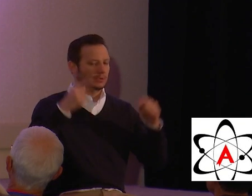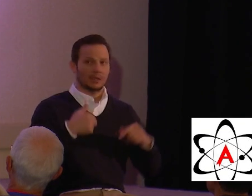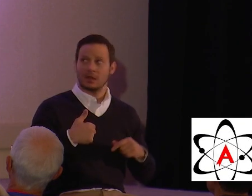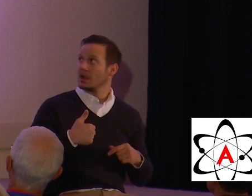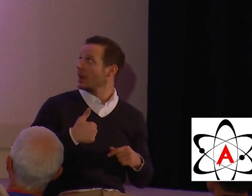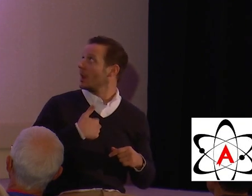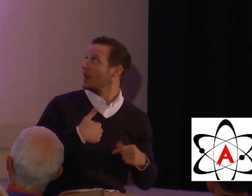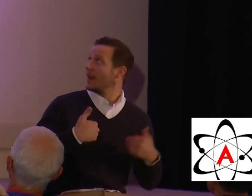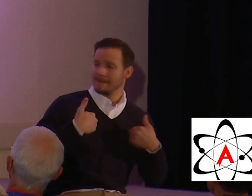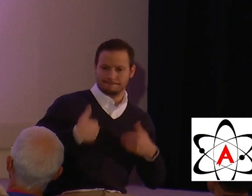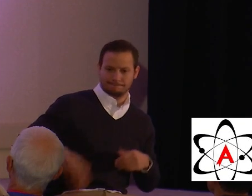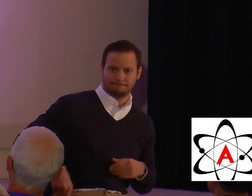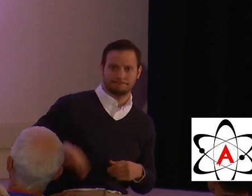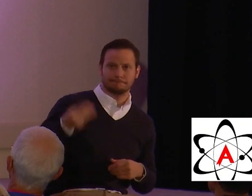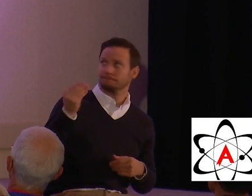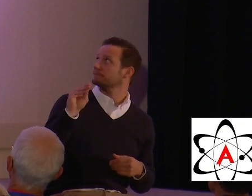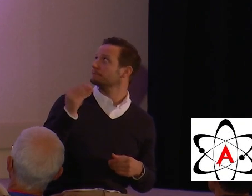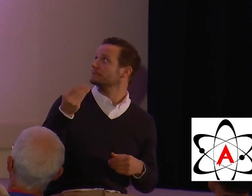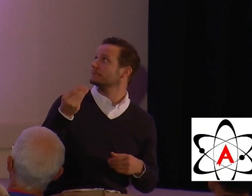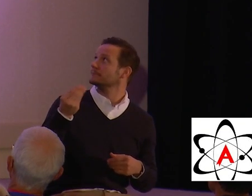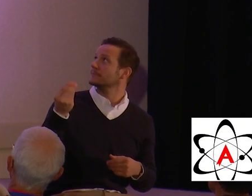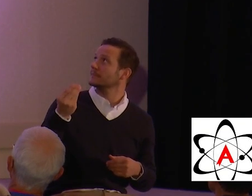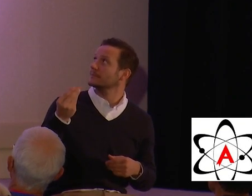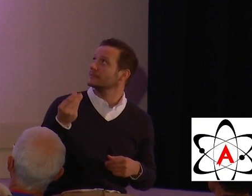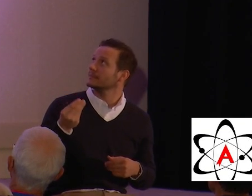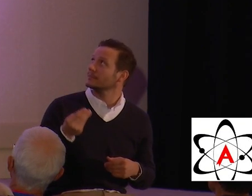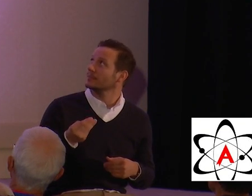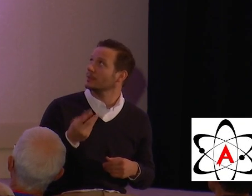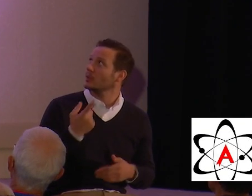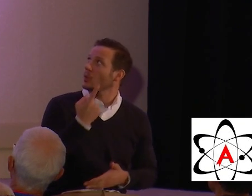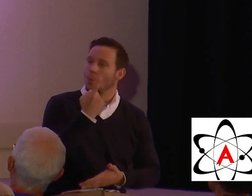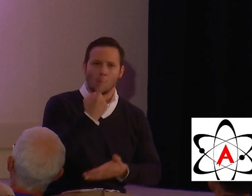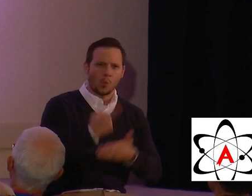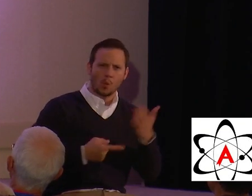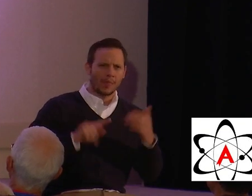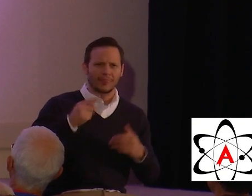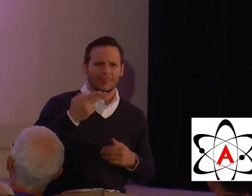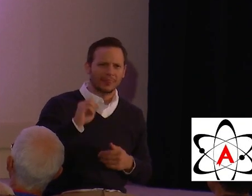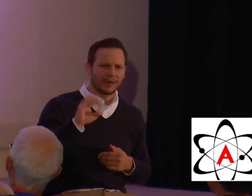pocket a what the fuck face pendant.